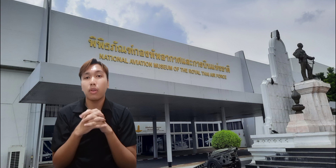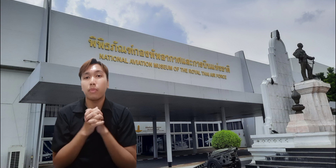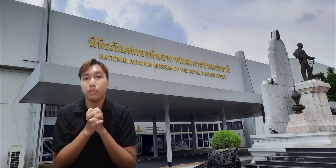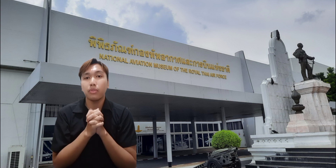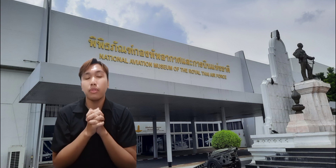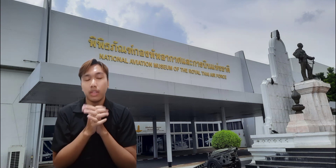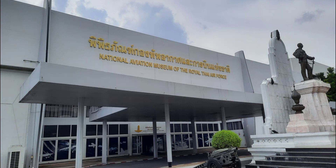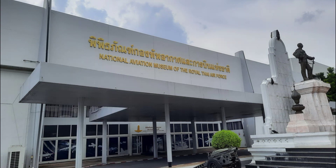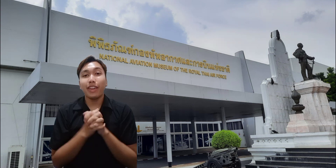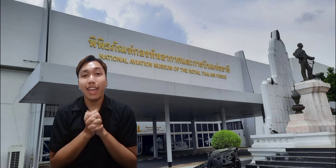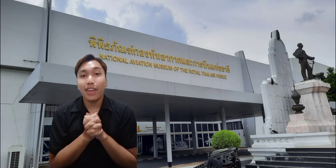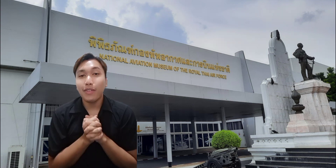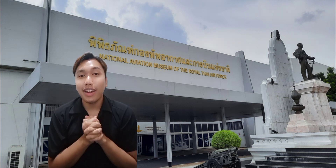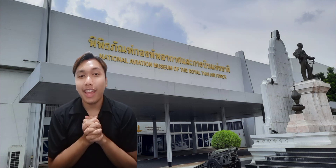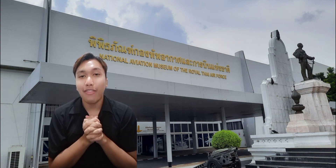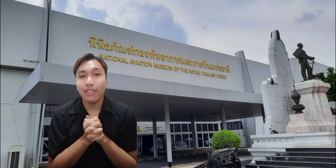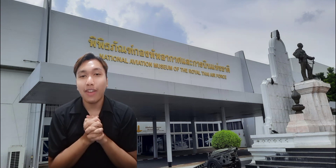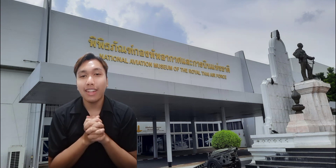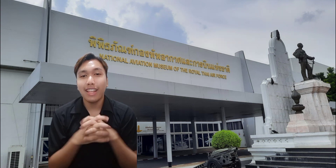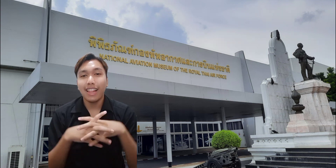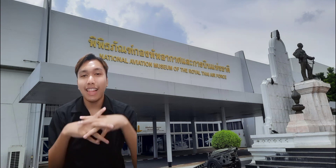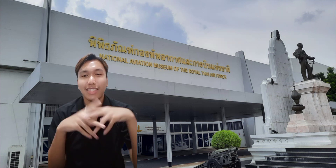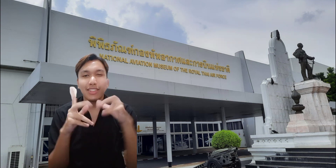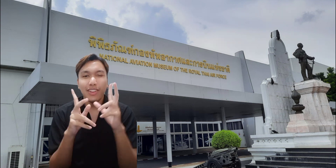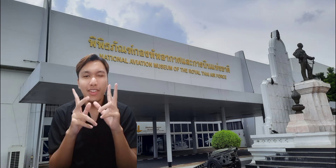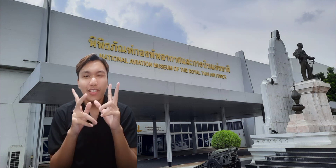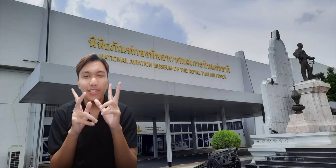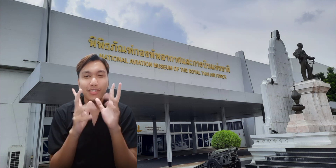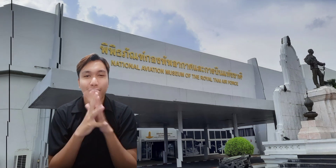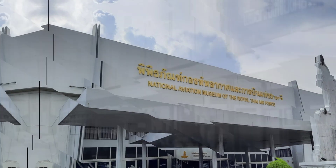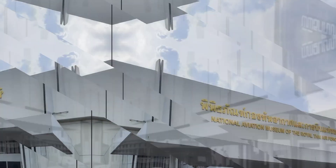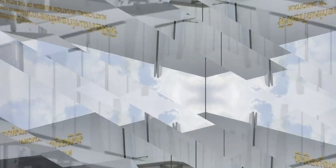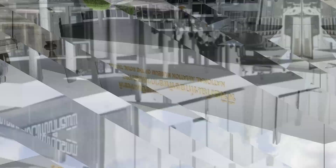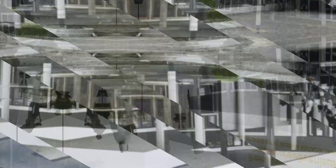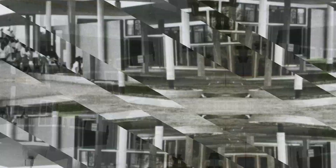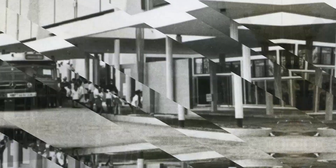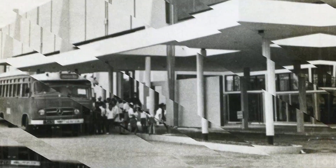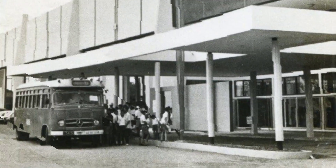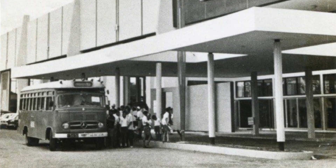to work with you. Okay, are you ready everyone? Let's go!